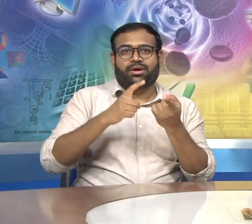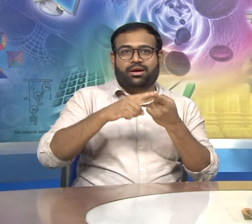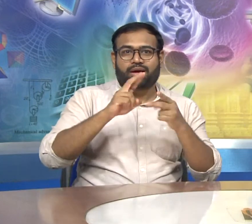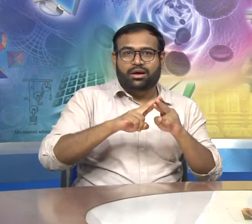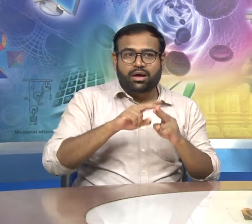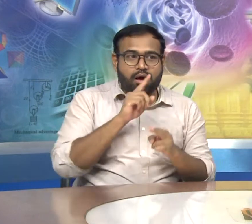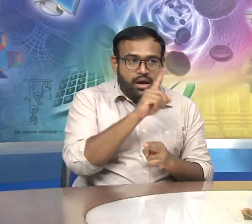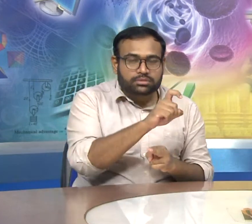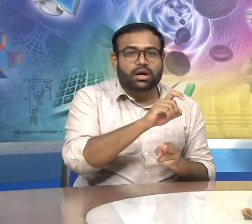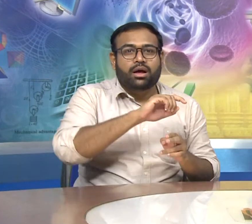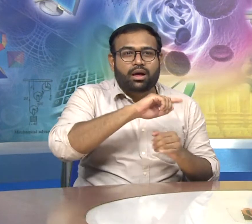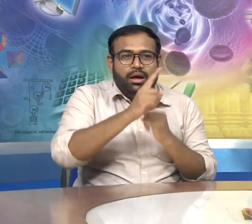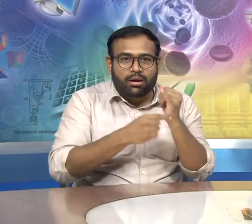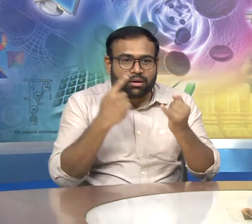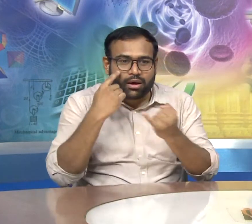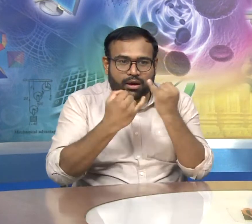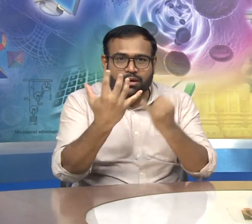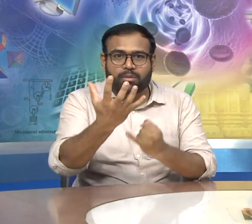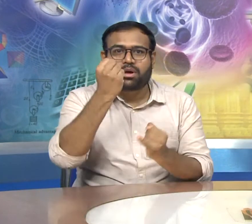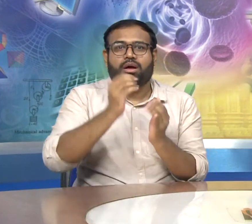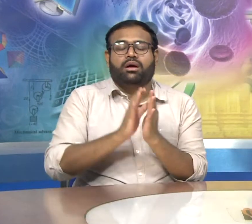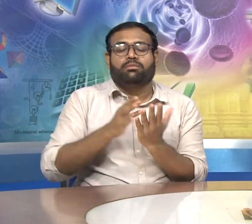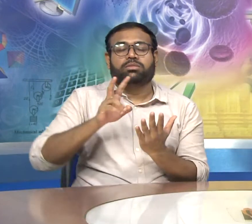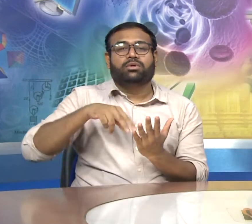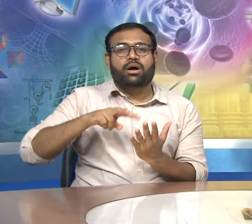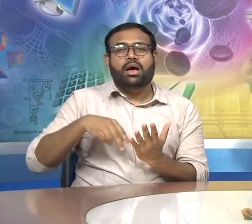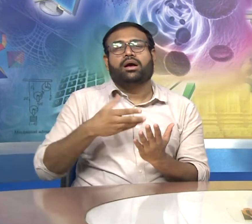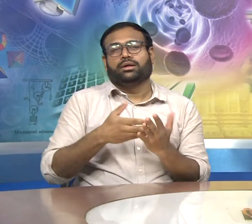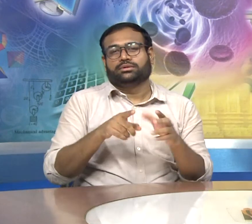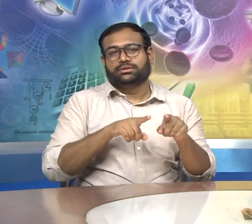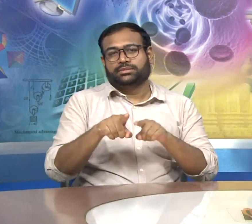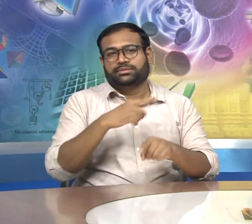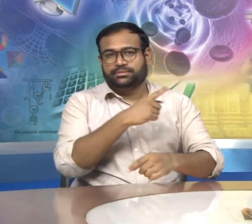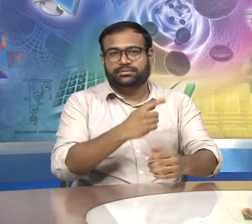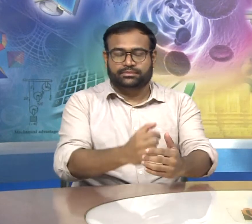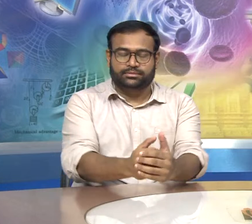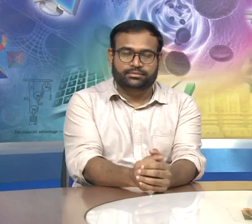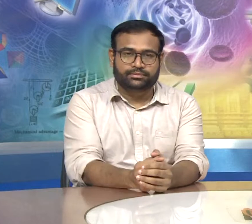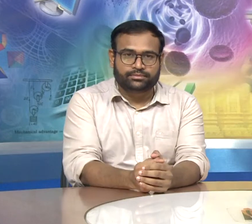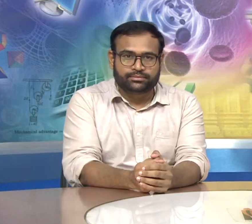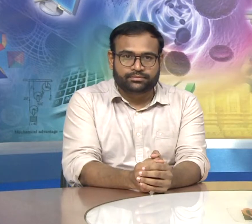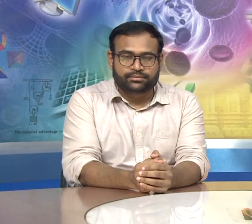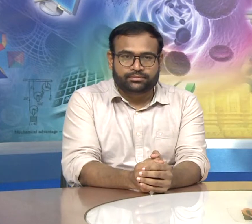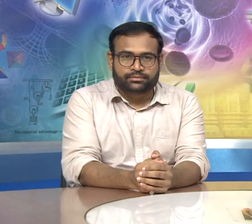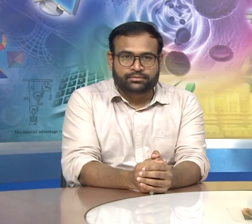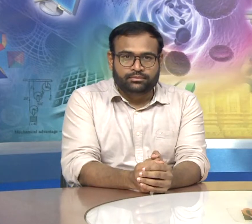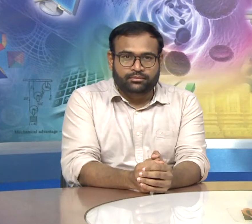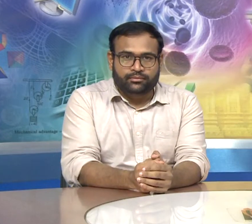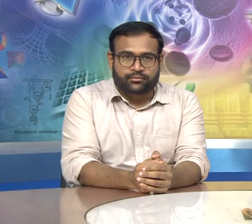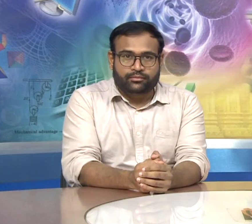or history of organizations, names, address, etc.